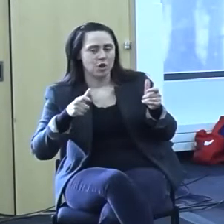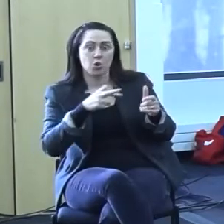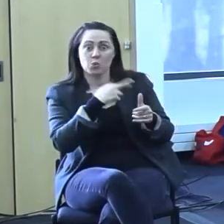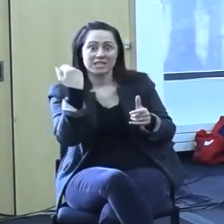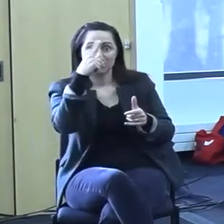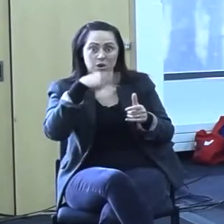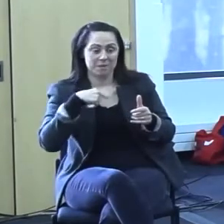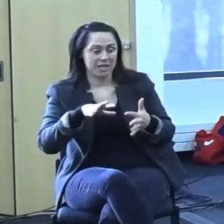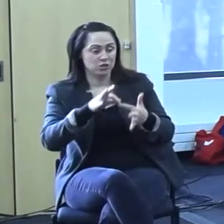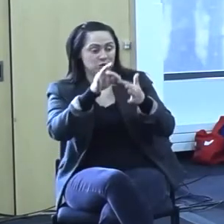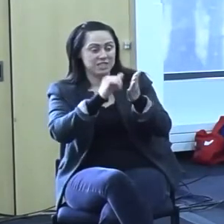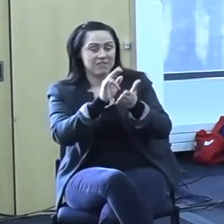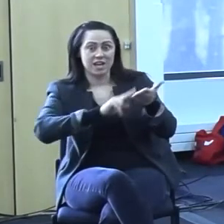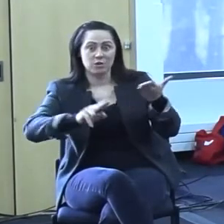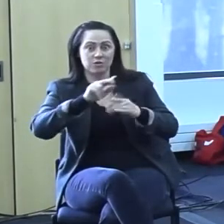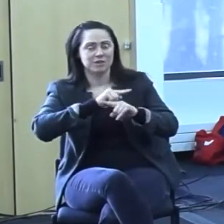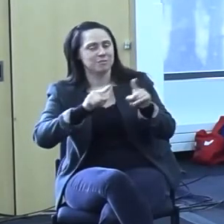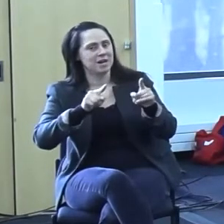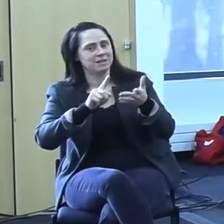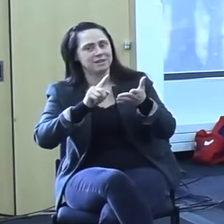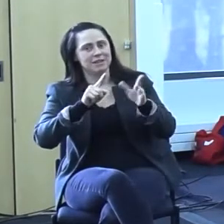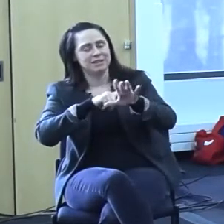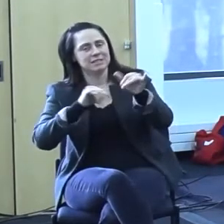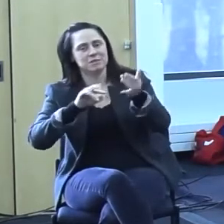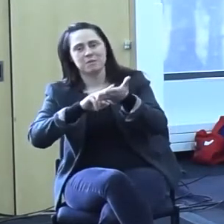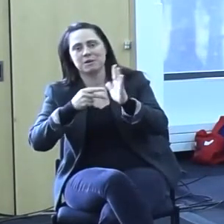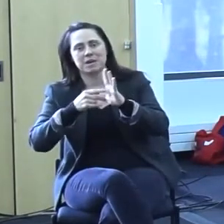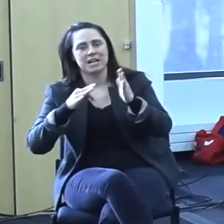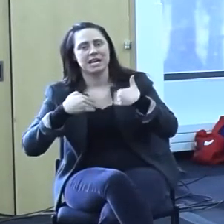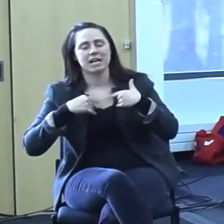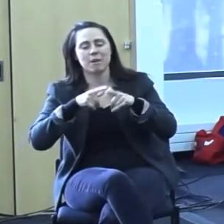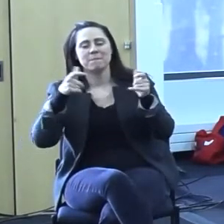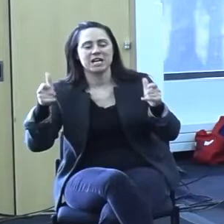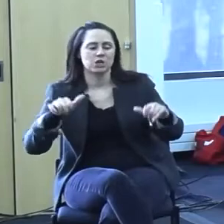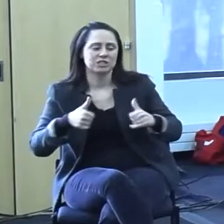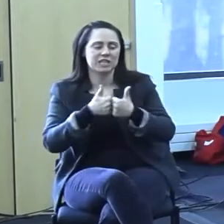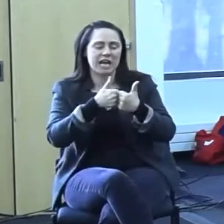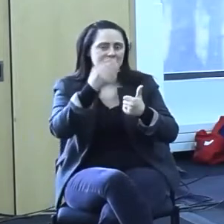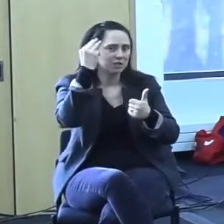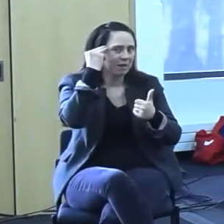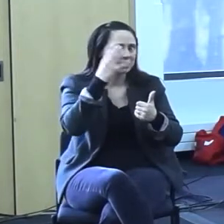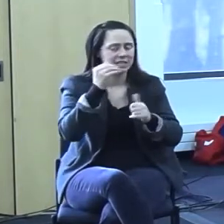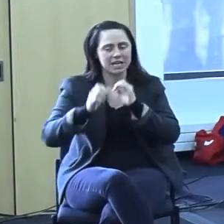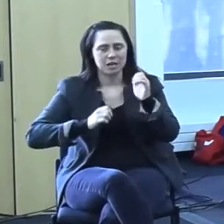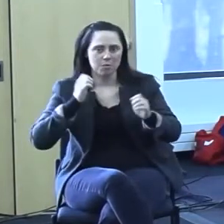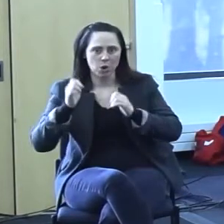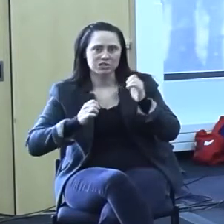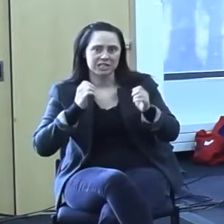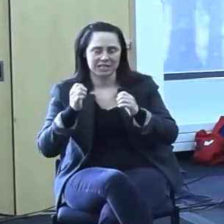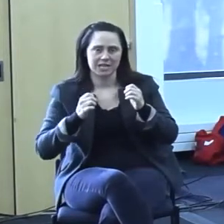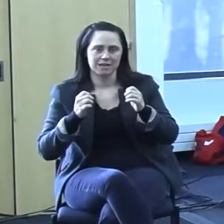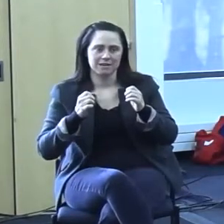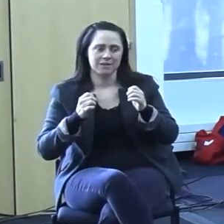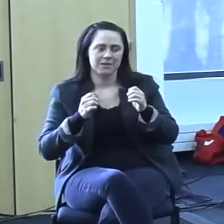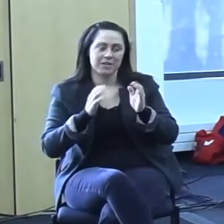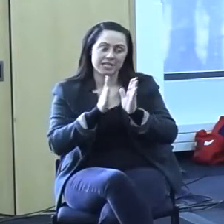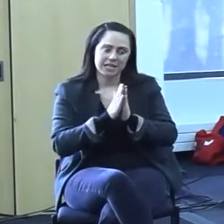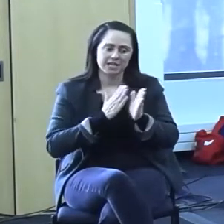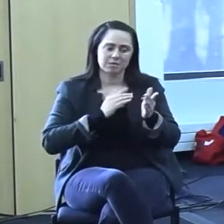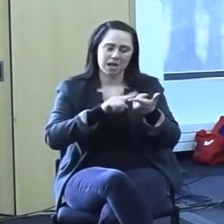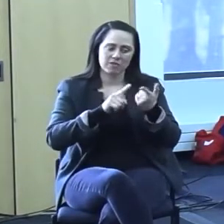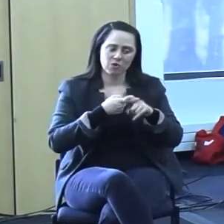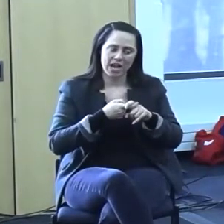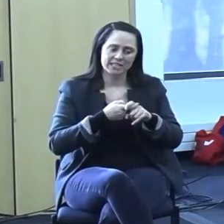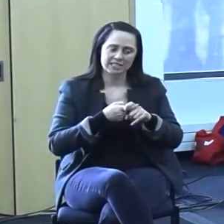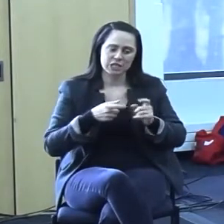that meant that, I had a bigger hurdle mentally and emotionally, um, to ask my friends to